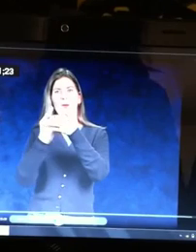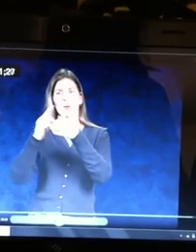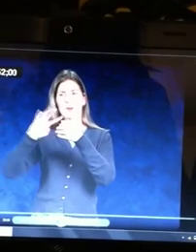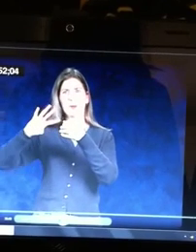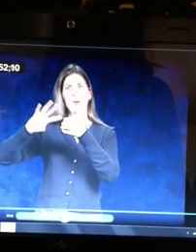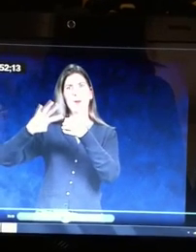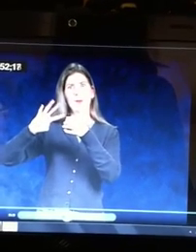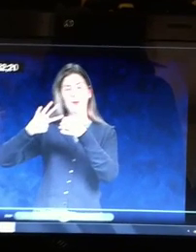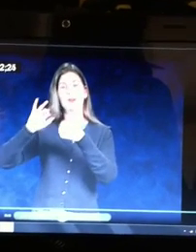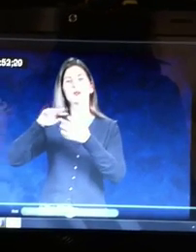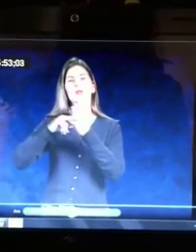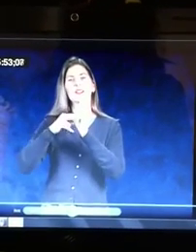or